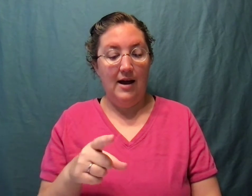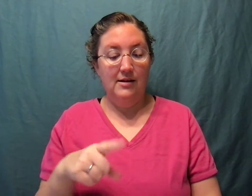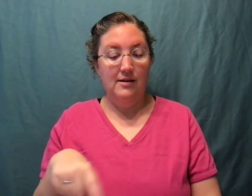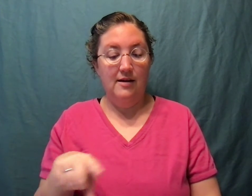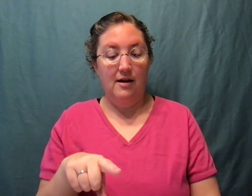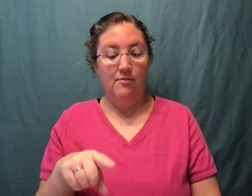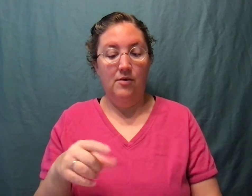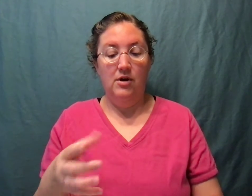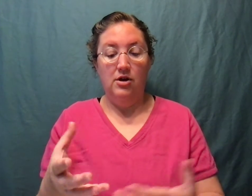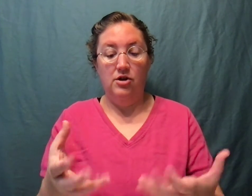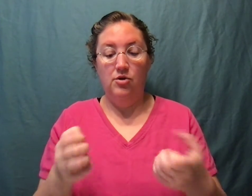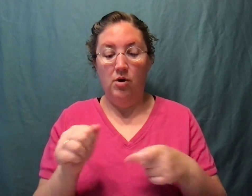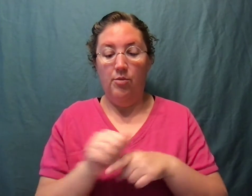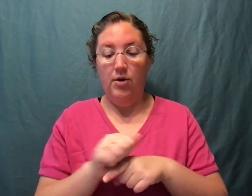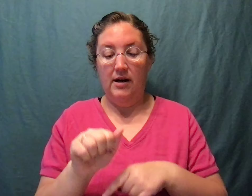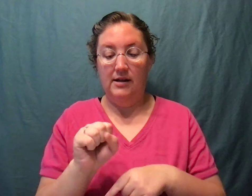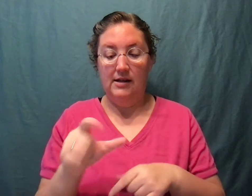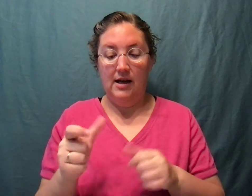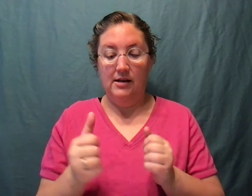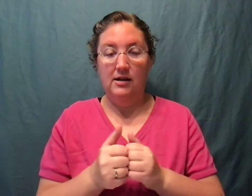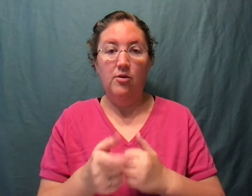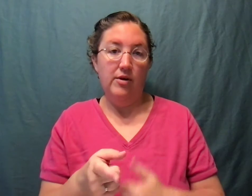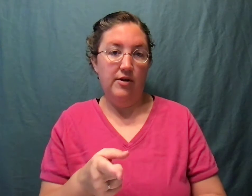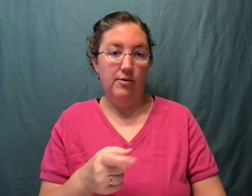Ask them, do you want to practice ASL with you?